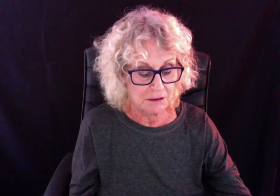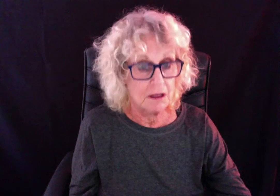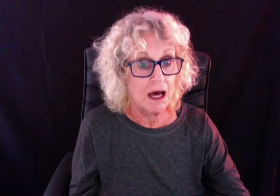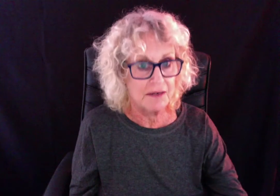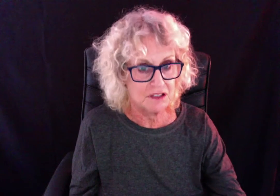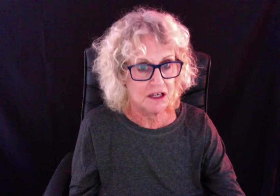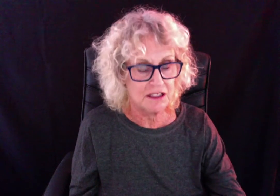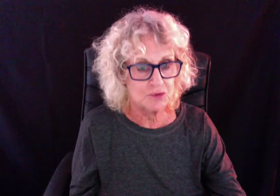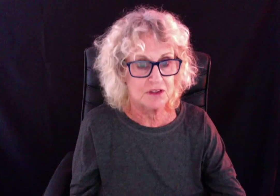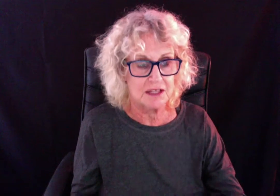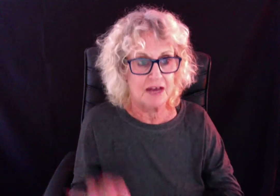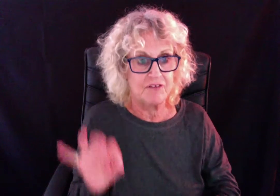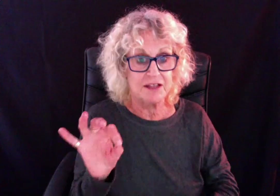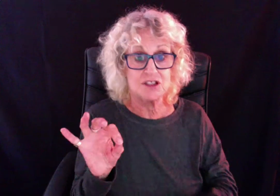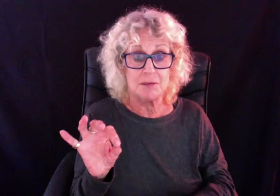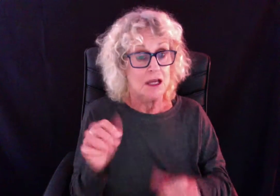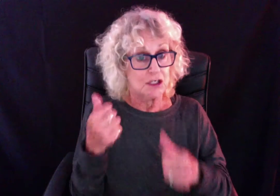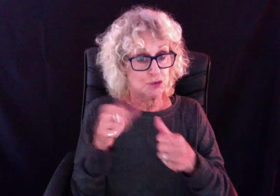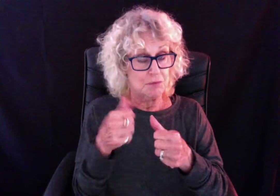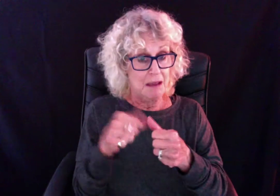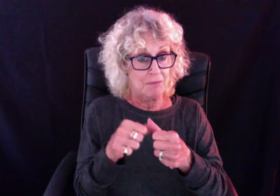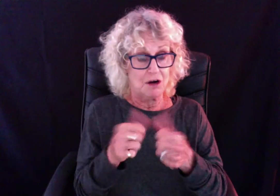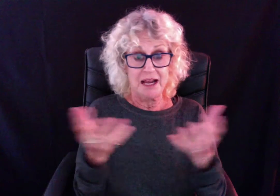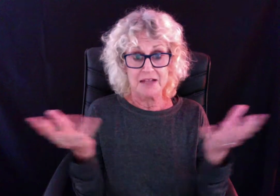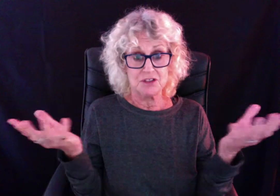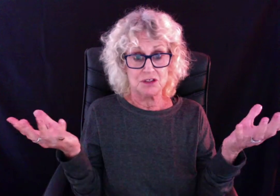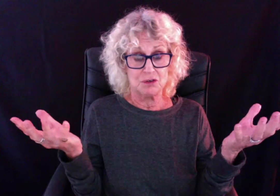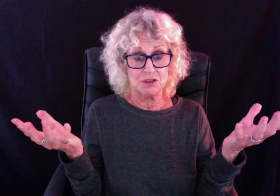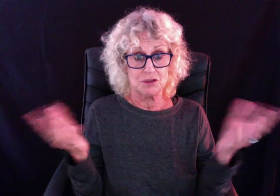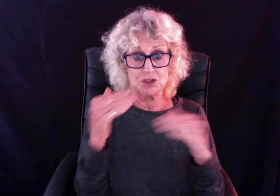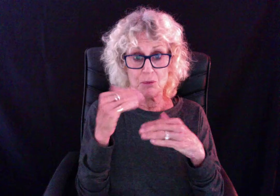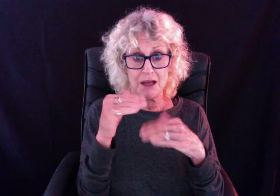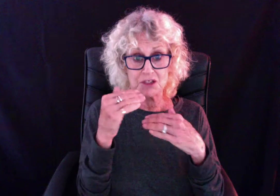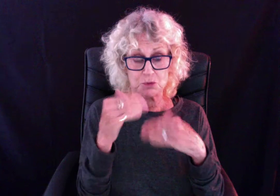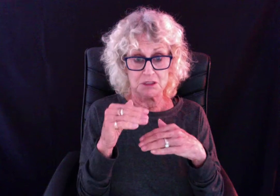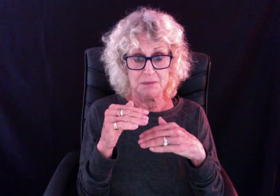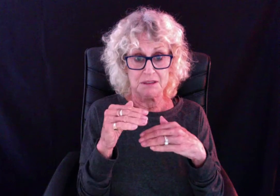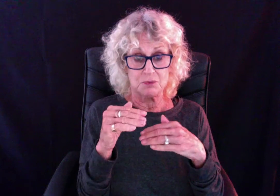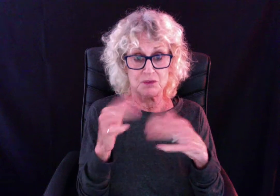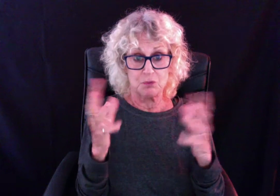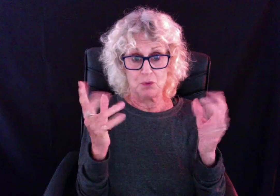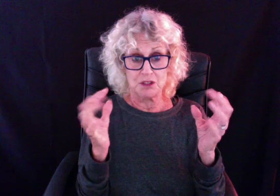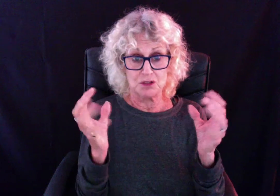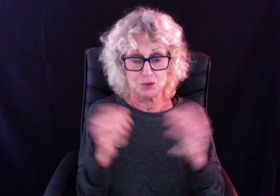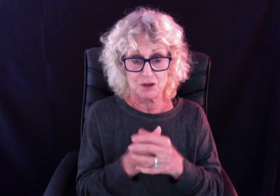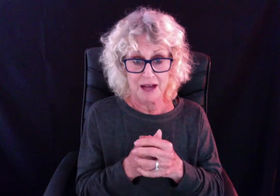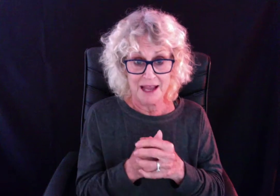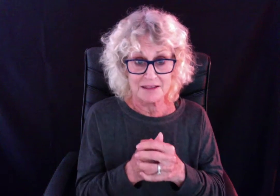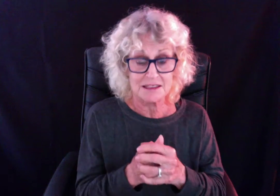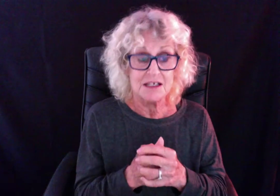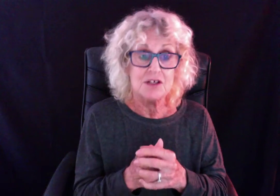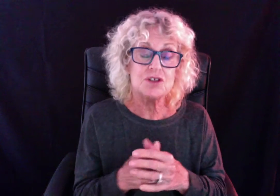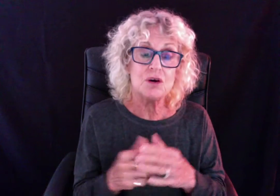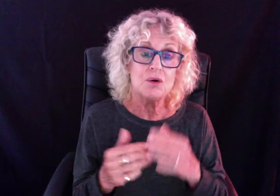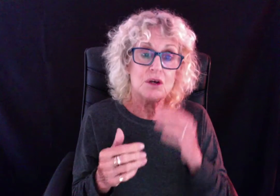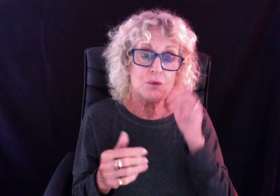lot of signs with the F hand shape, because remember, our hands can only do so much. We're limited with what we can do with our hands. So we